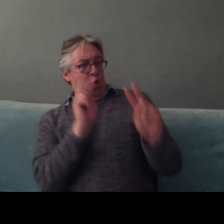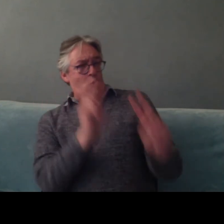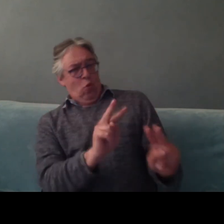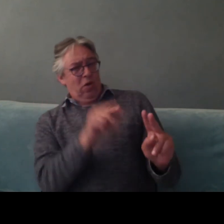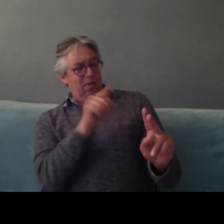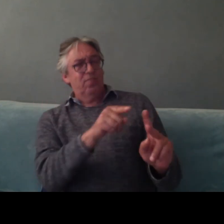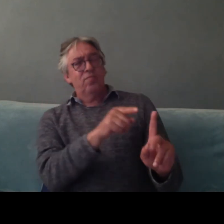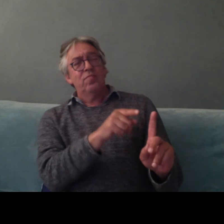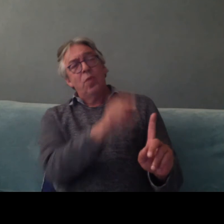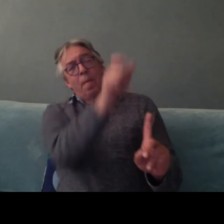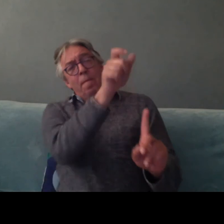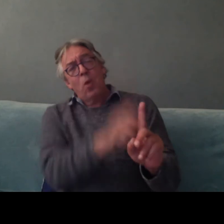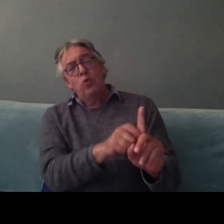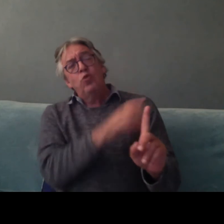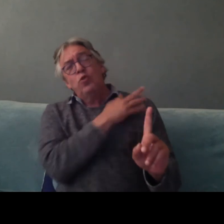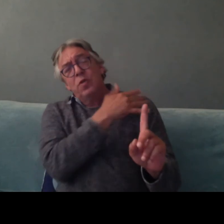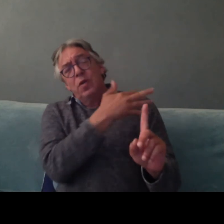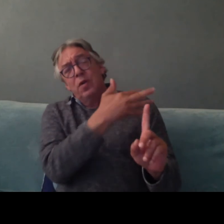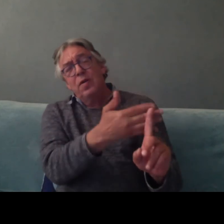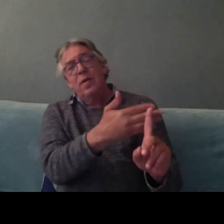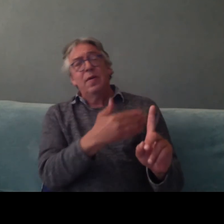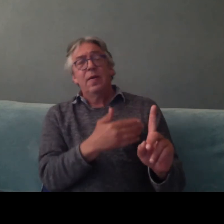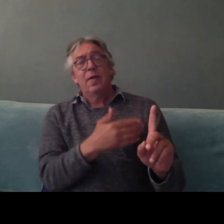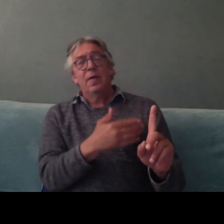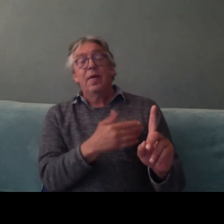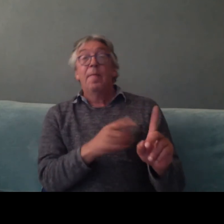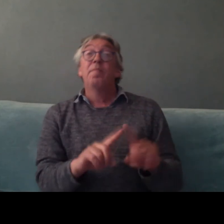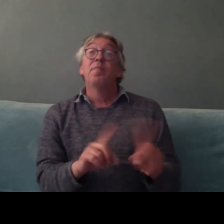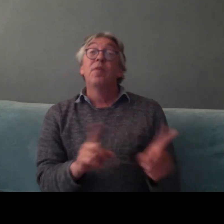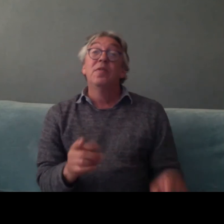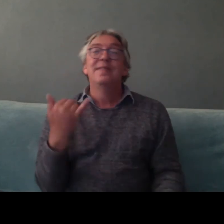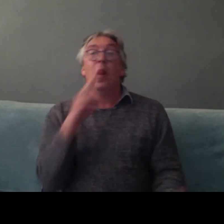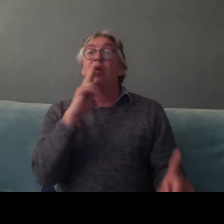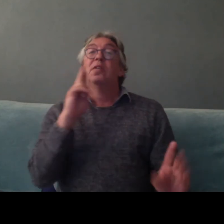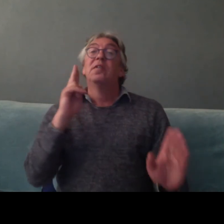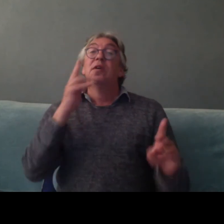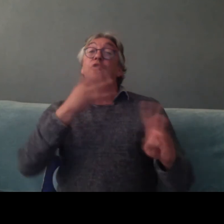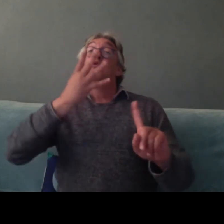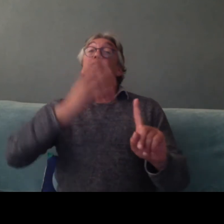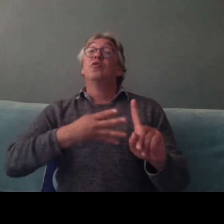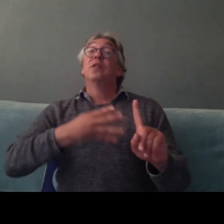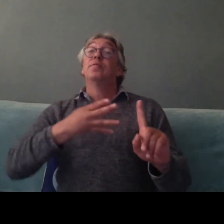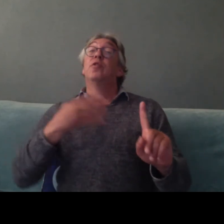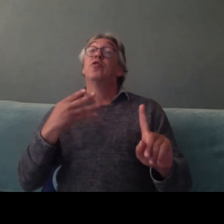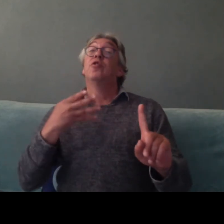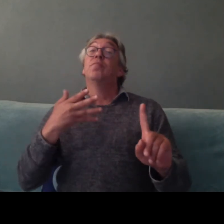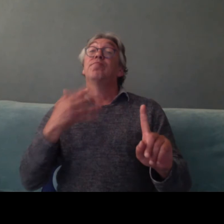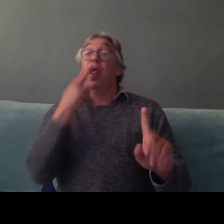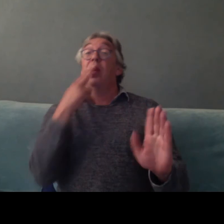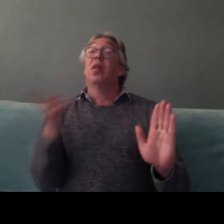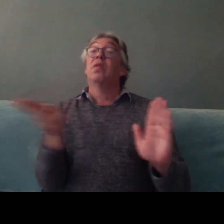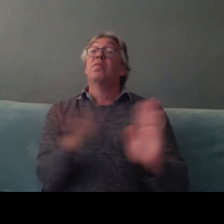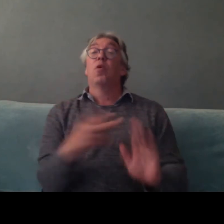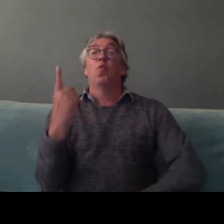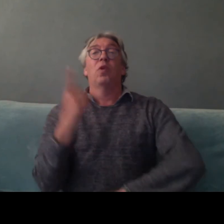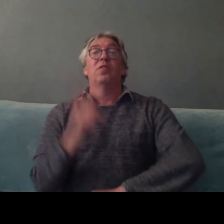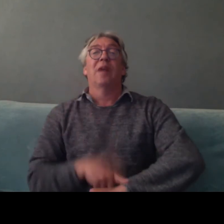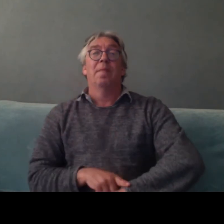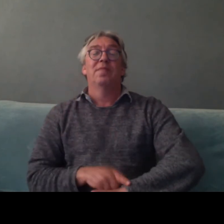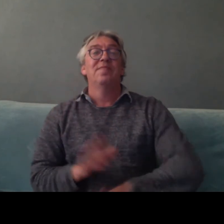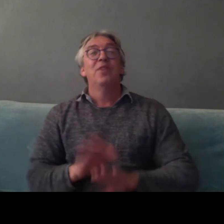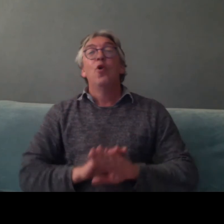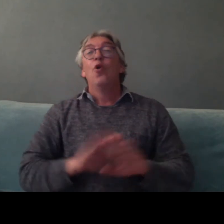there is still the static nature of the assessment at the time of meeting with the person versus the dynamic nature of the